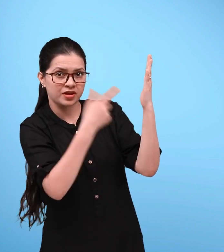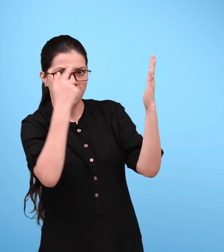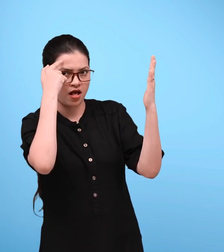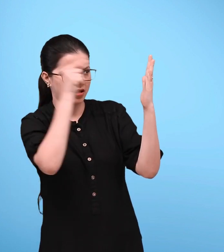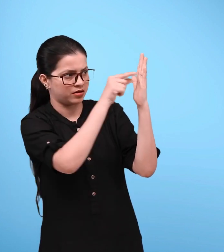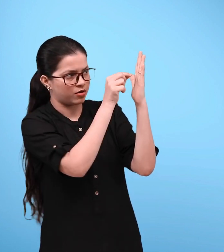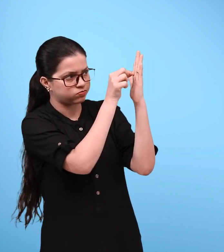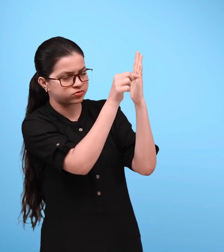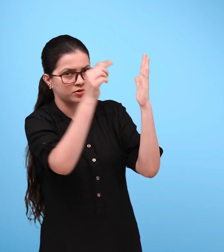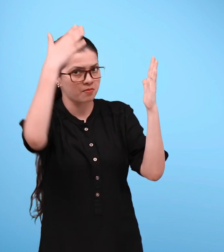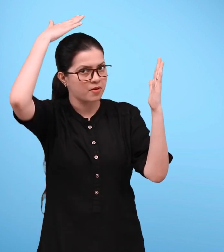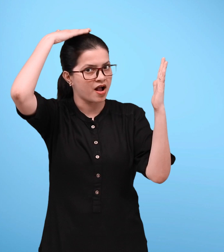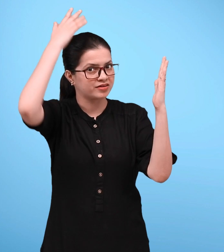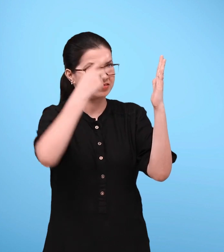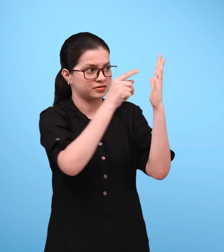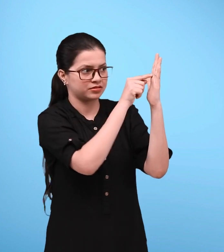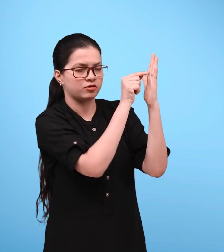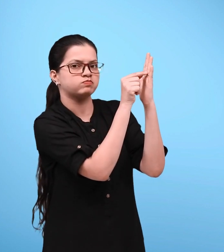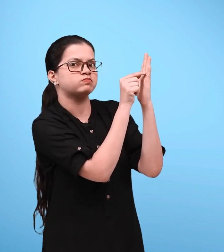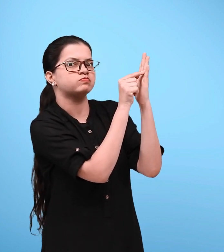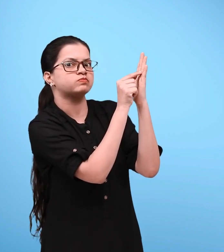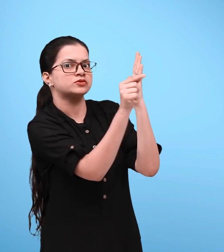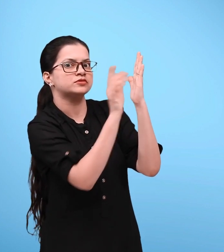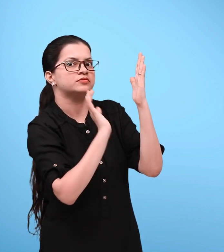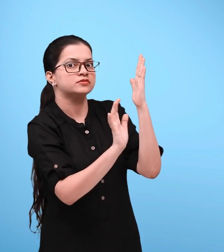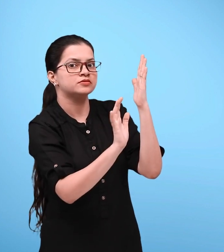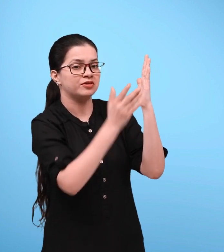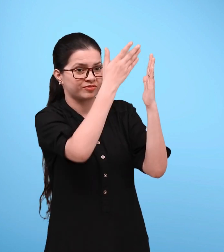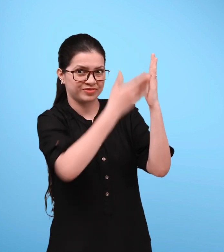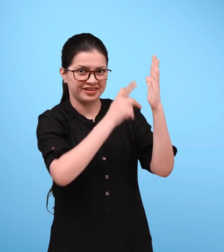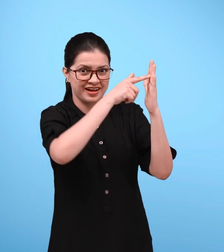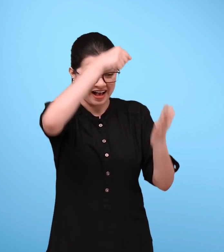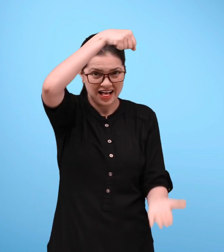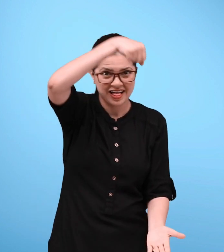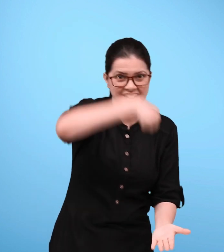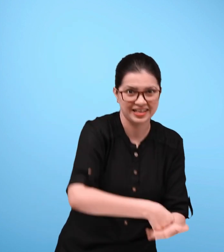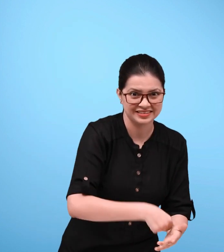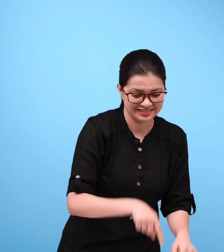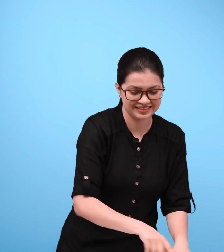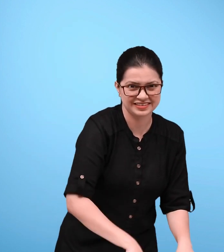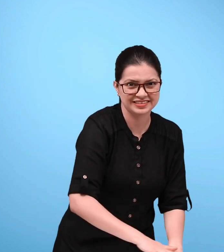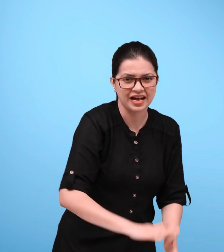Make a mark on the wall exactly above his head. Now, measure the distance from the floor to this mark on the